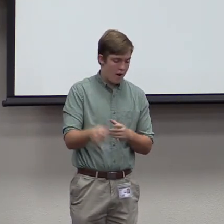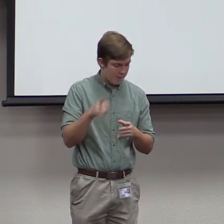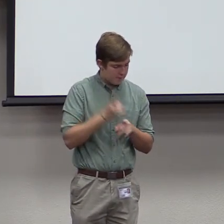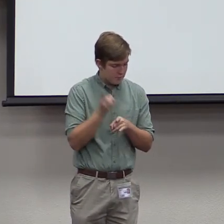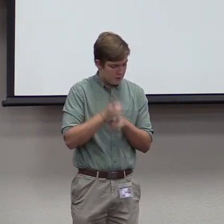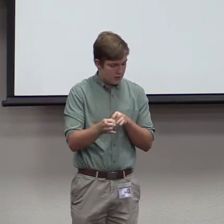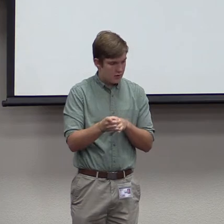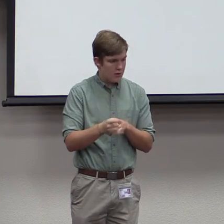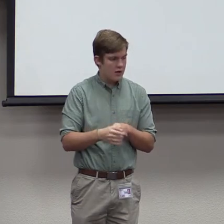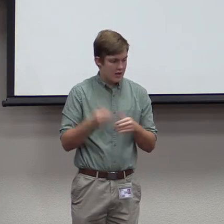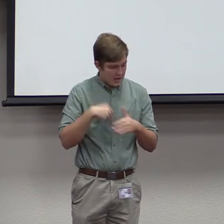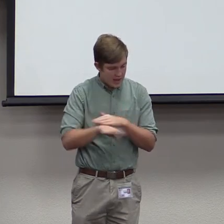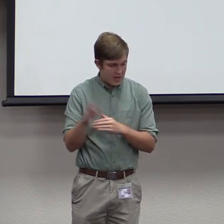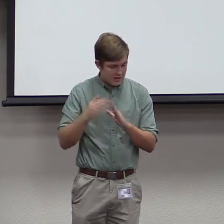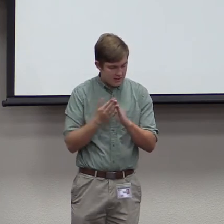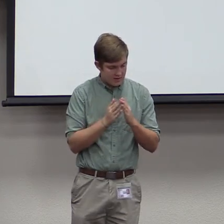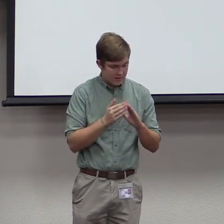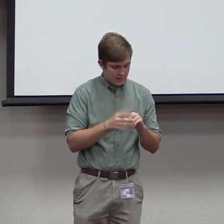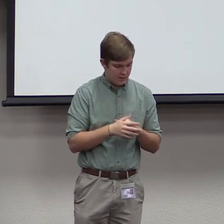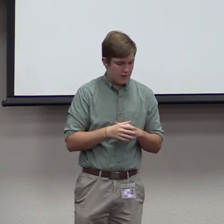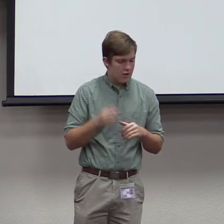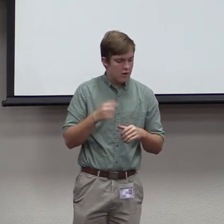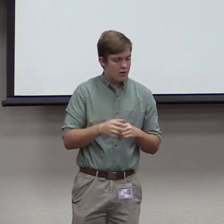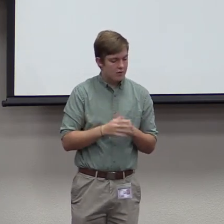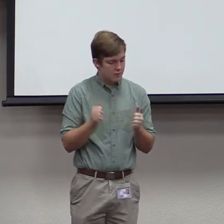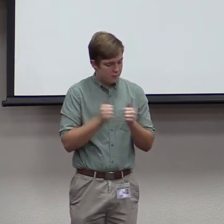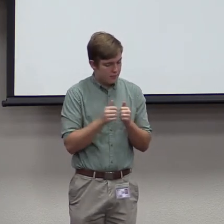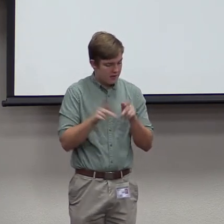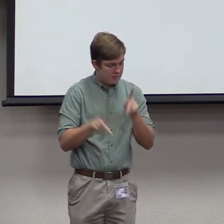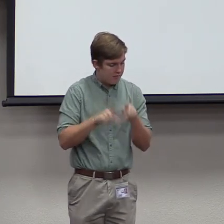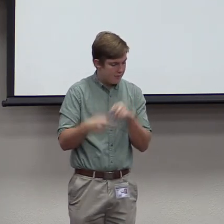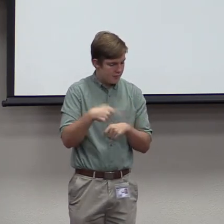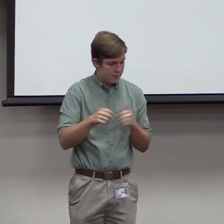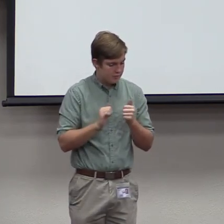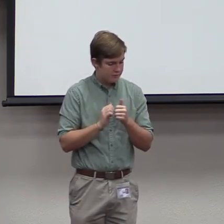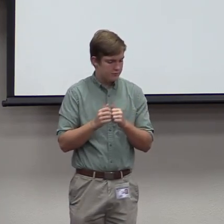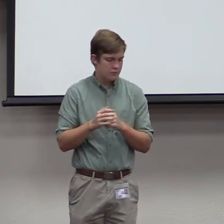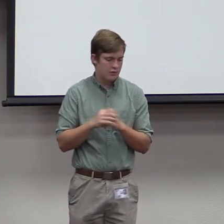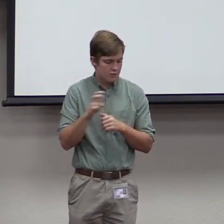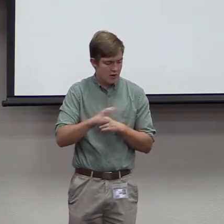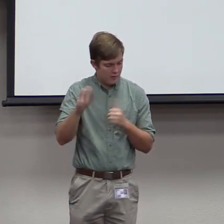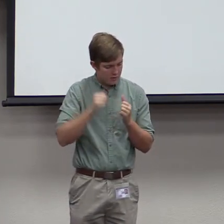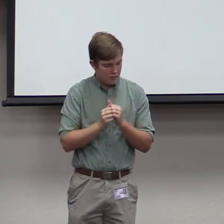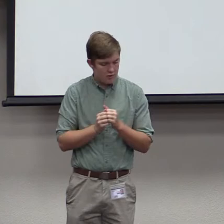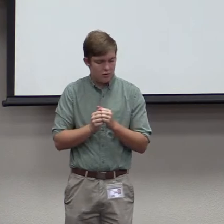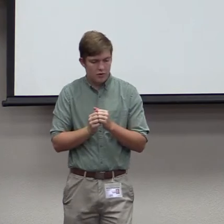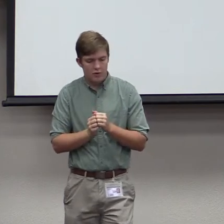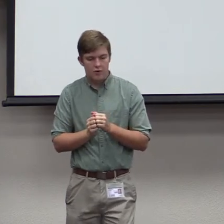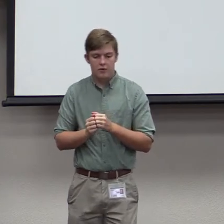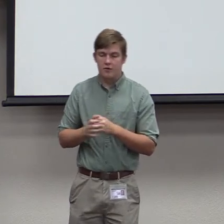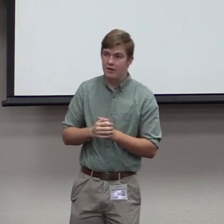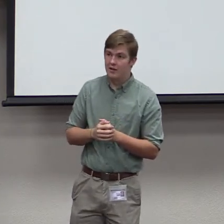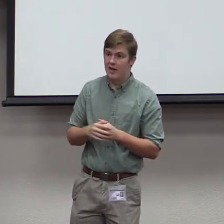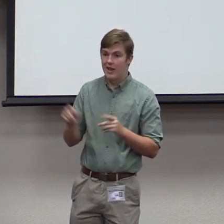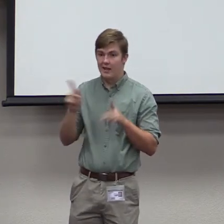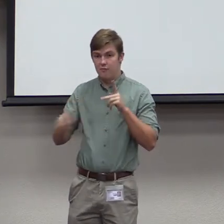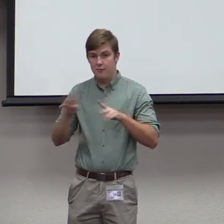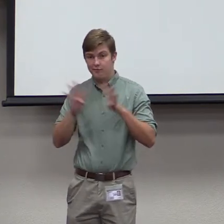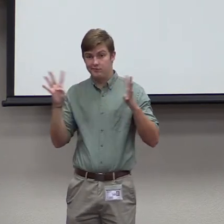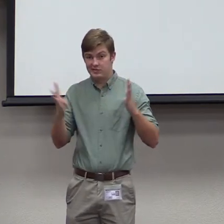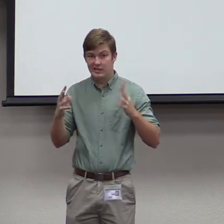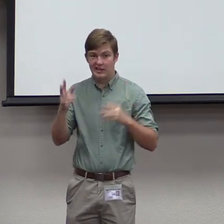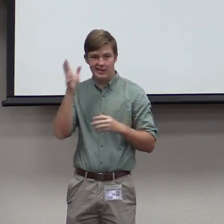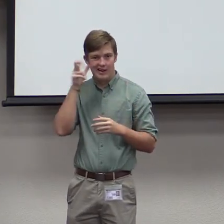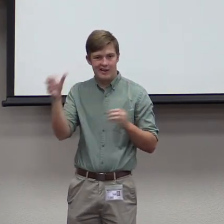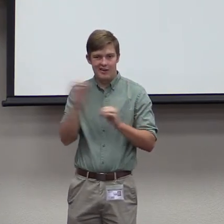men who were traveling with him stood speechless, hearing the voice but seeing no one. Saul rose from the ground, and although his eyes were opened,